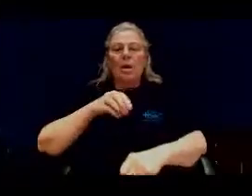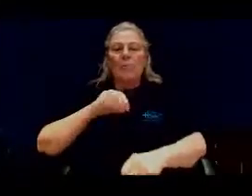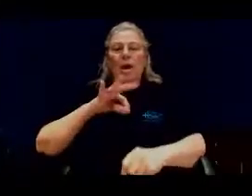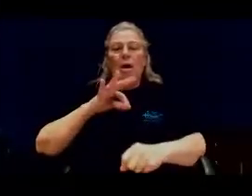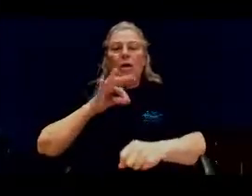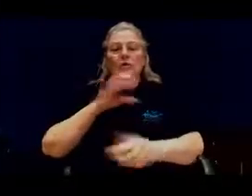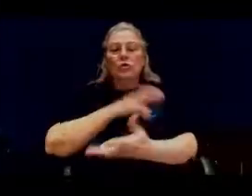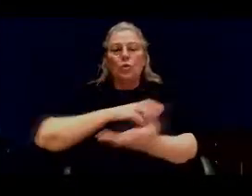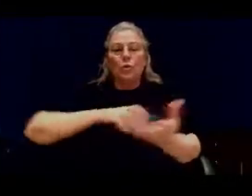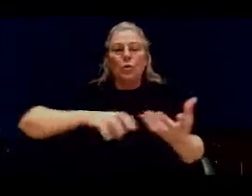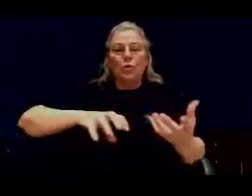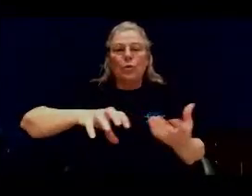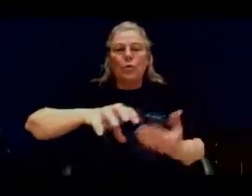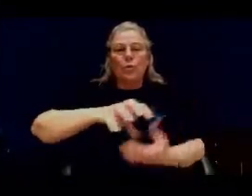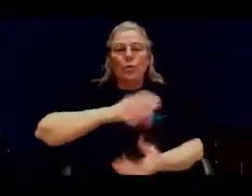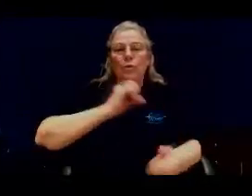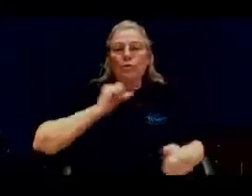Milestorm.